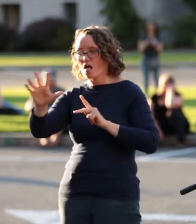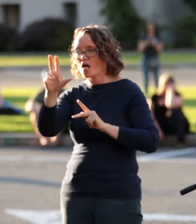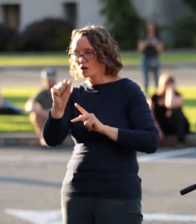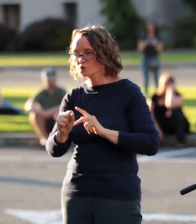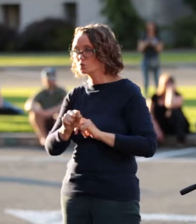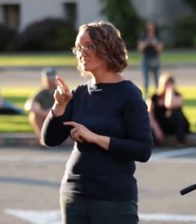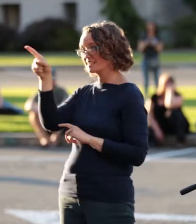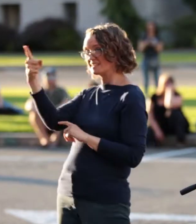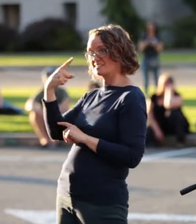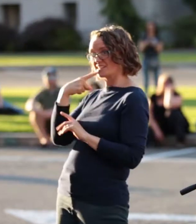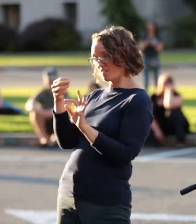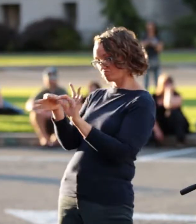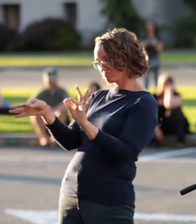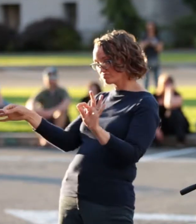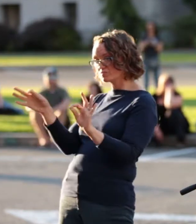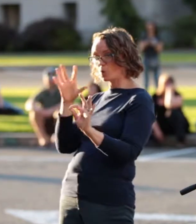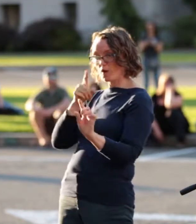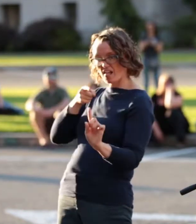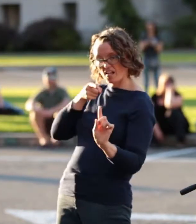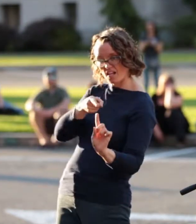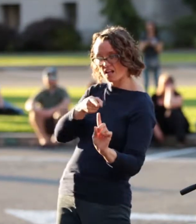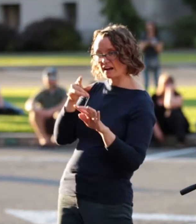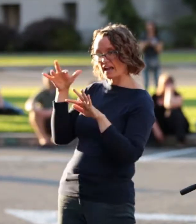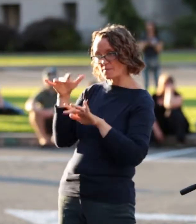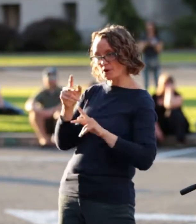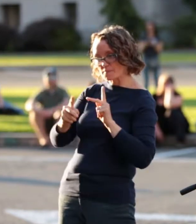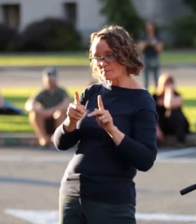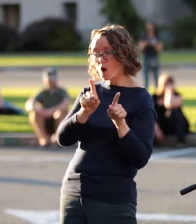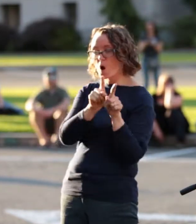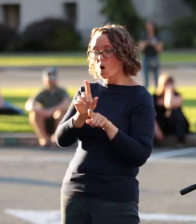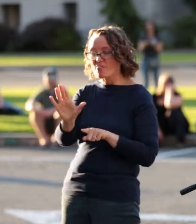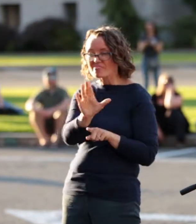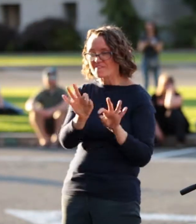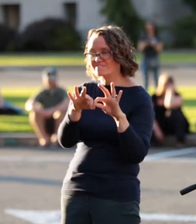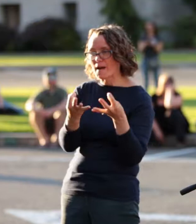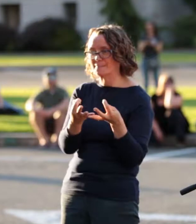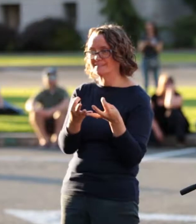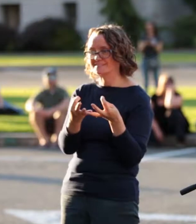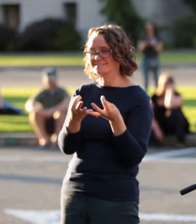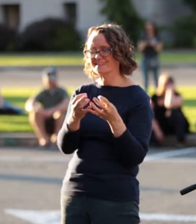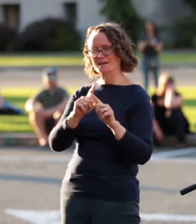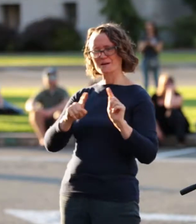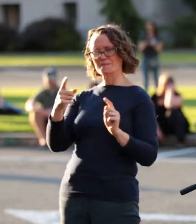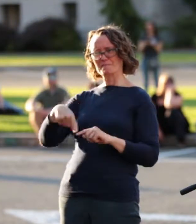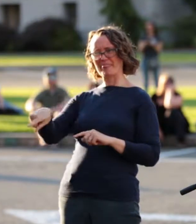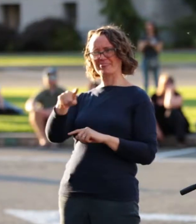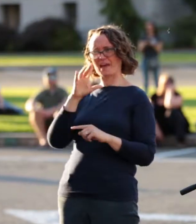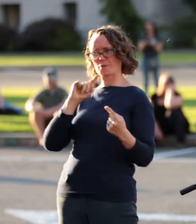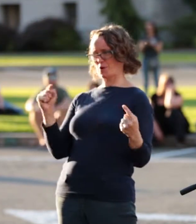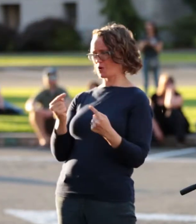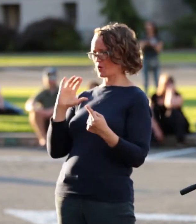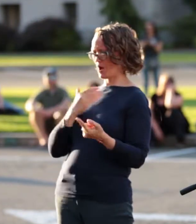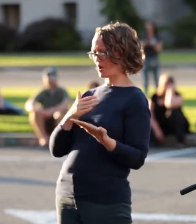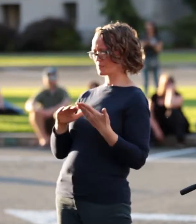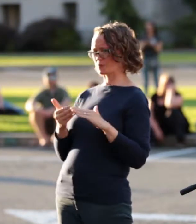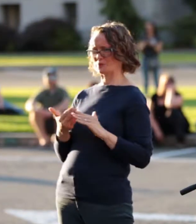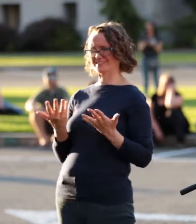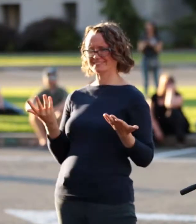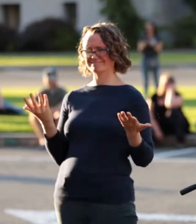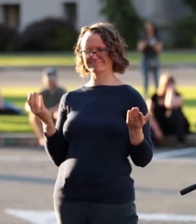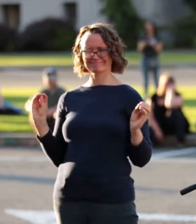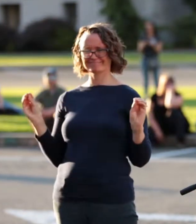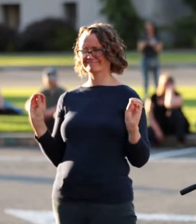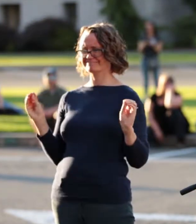targeting immigrants and their families who pose no risk to our communities starting as soon as